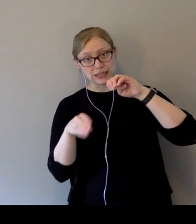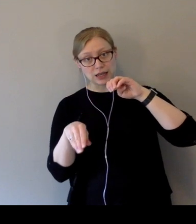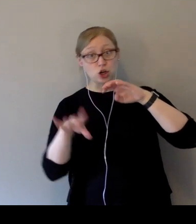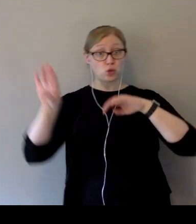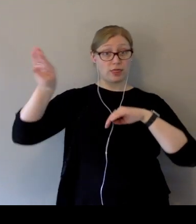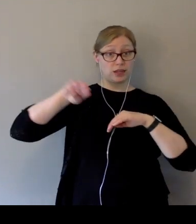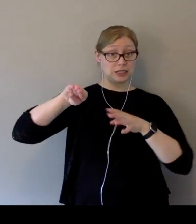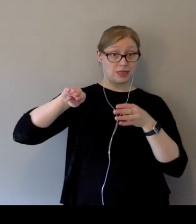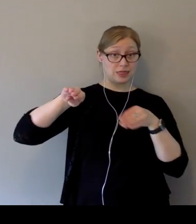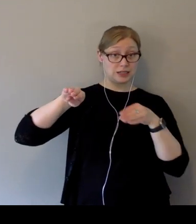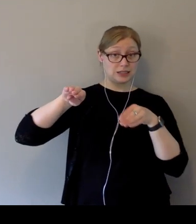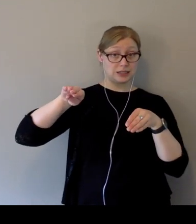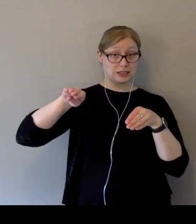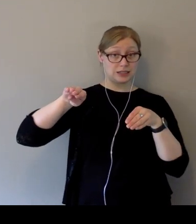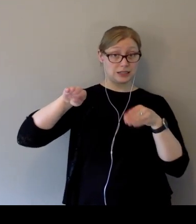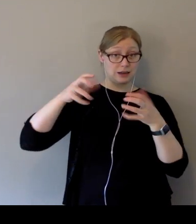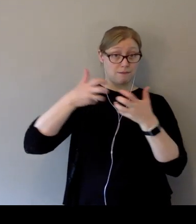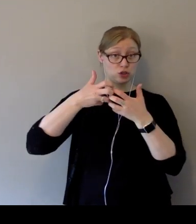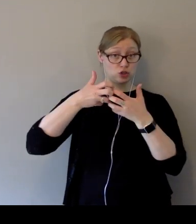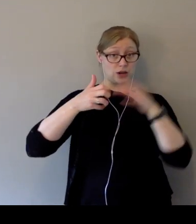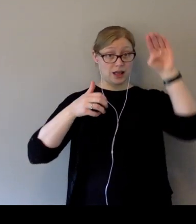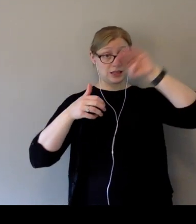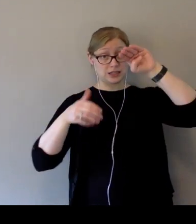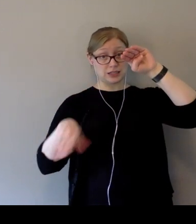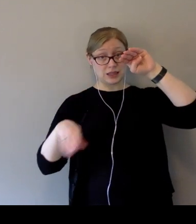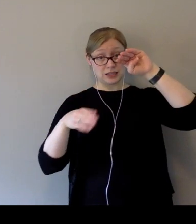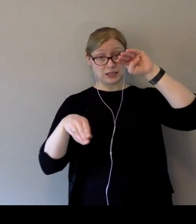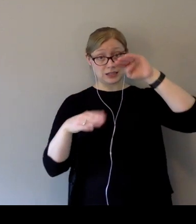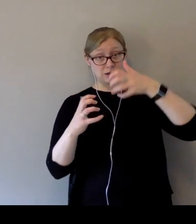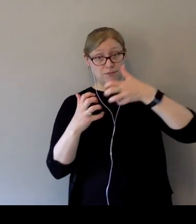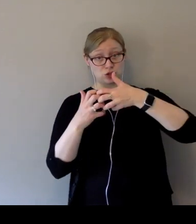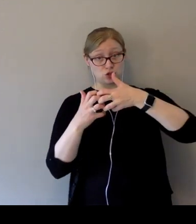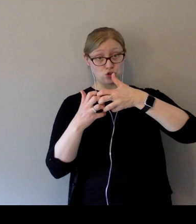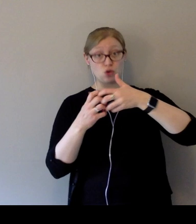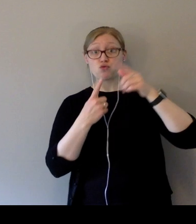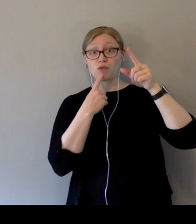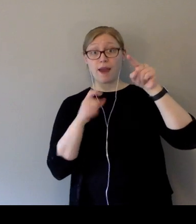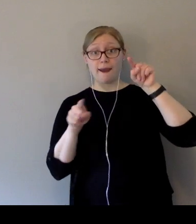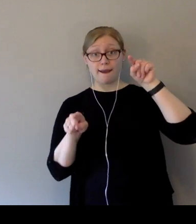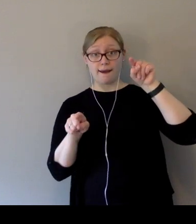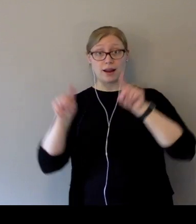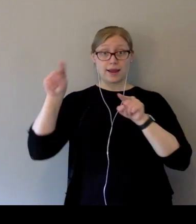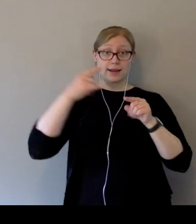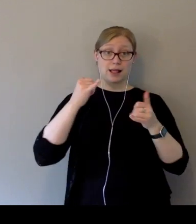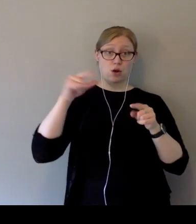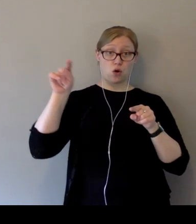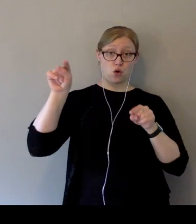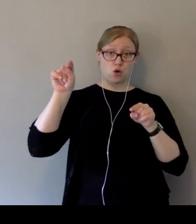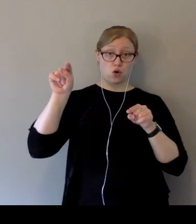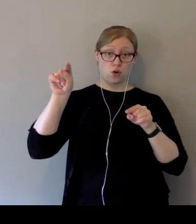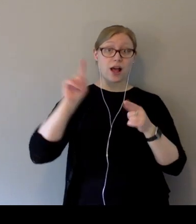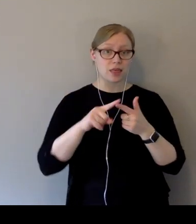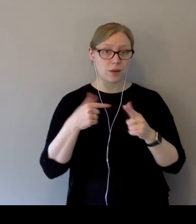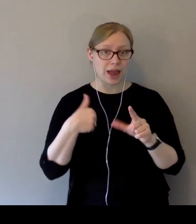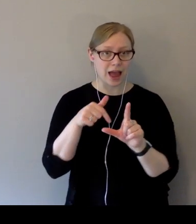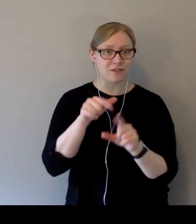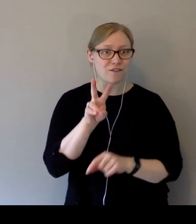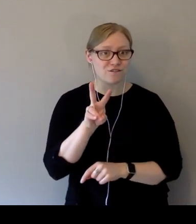have this angle here. So this angle right here is our vertical angle, so they're going to be congruent. So